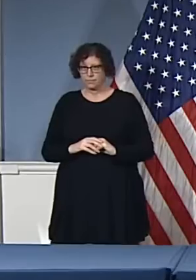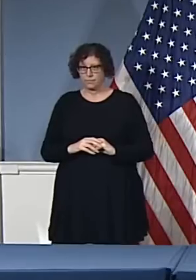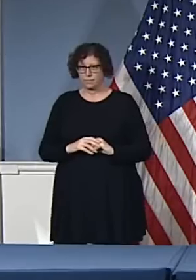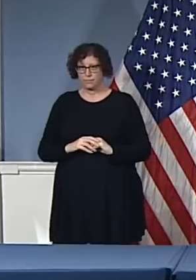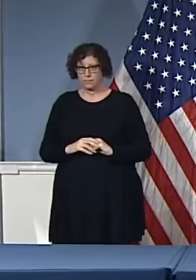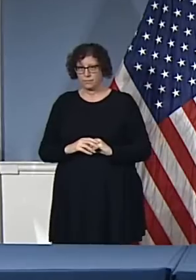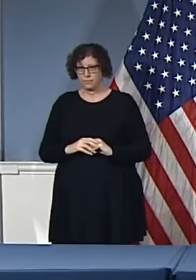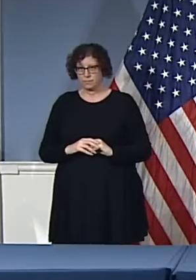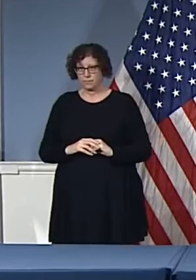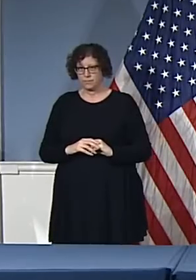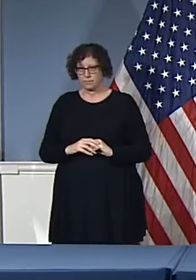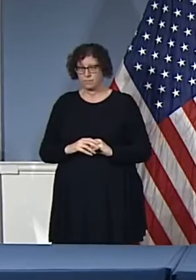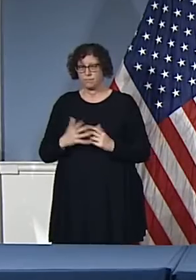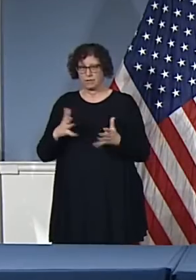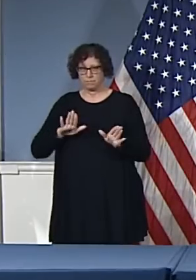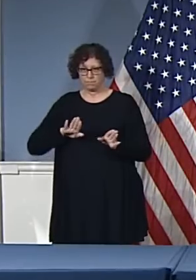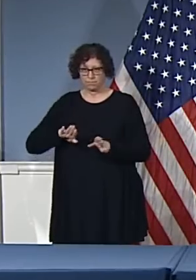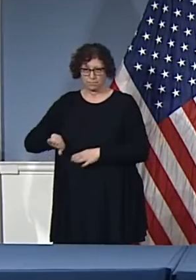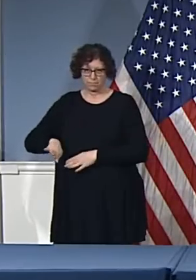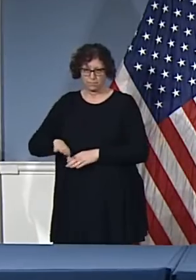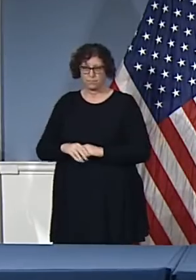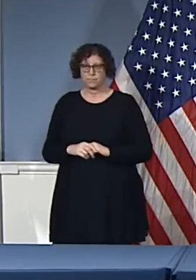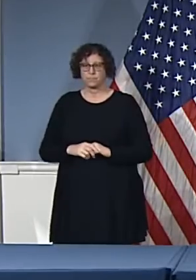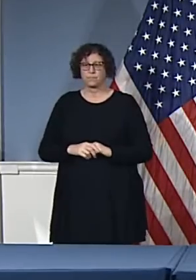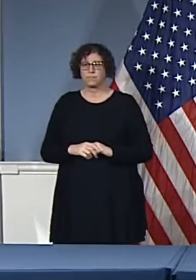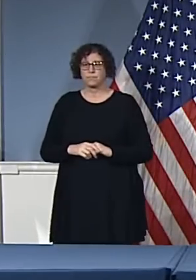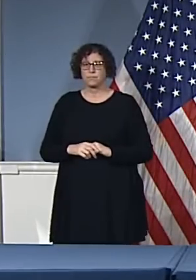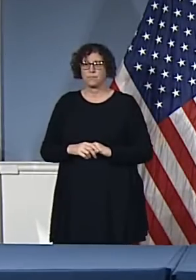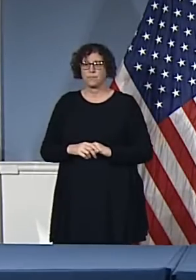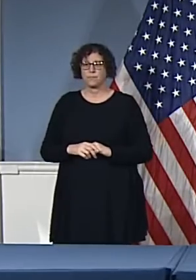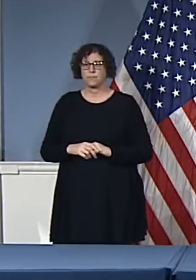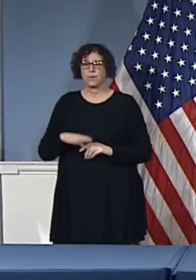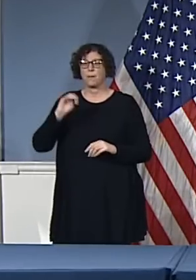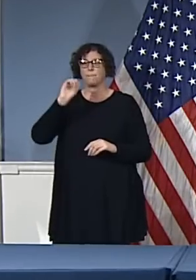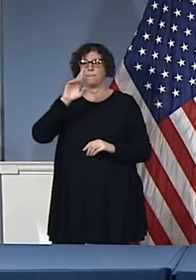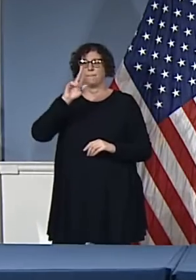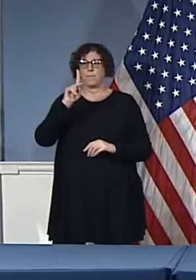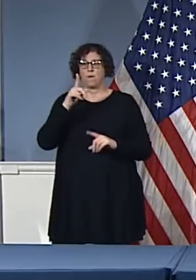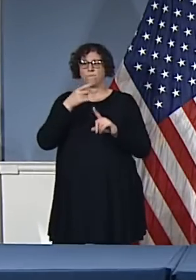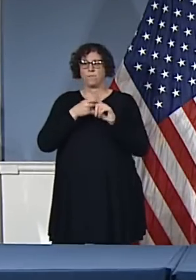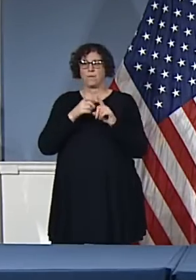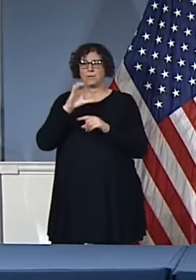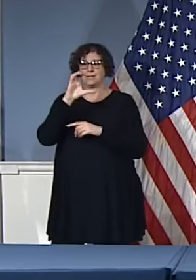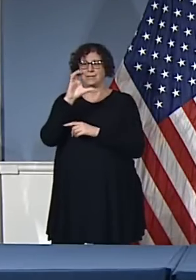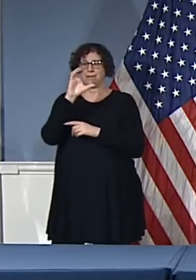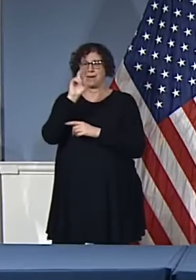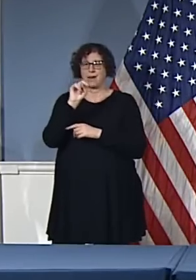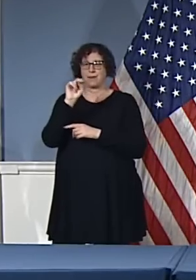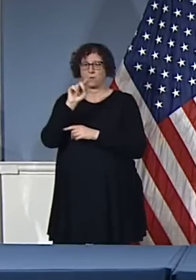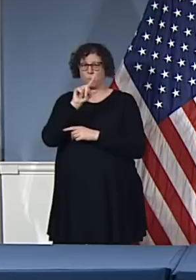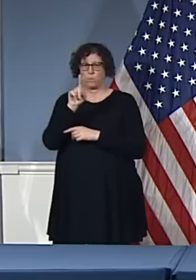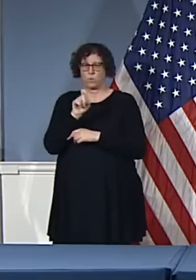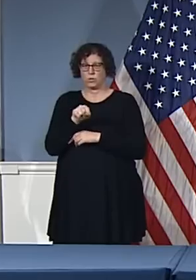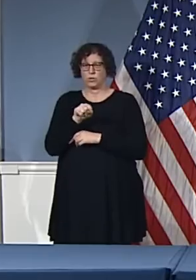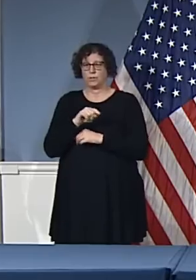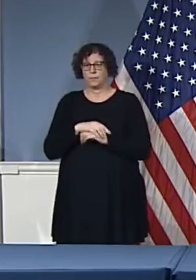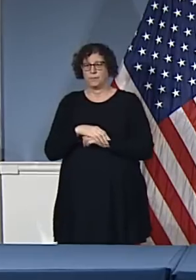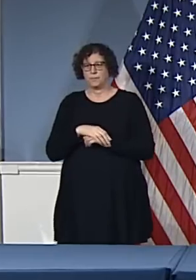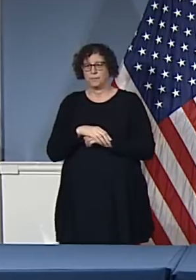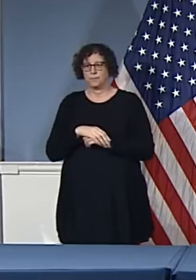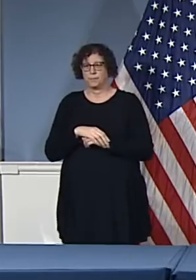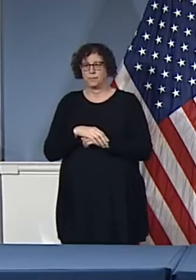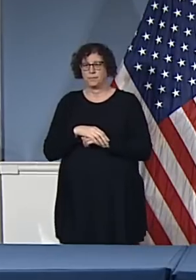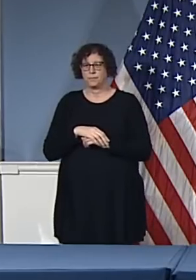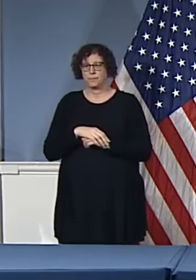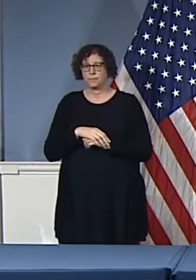Next, we have Mark Morales from CNN. Hey guys, how you doing? Good. How you doing? Good, good. So